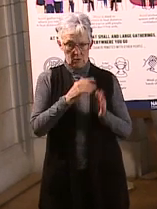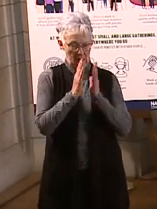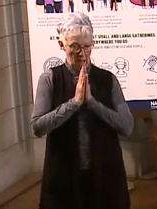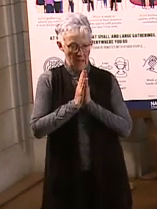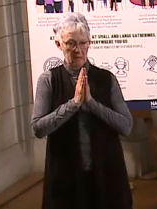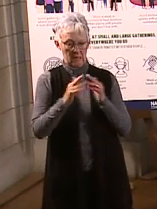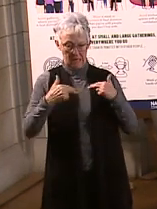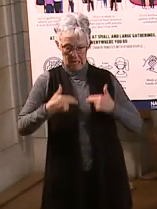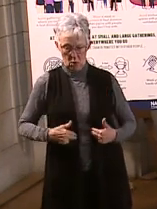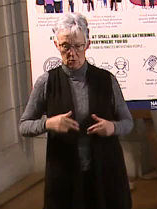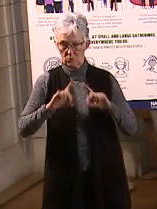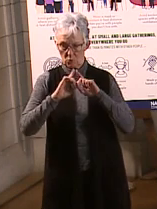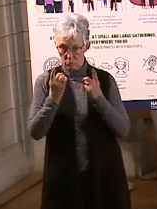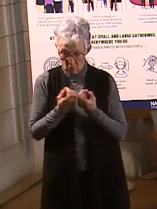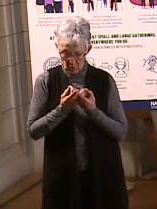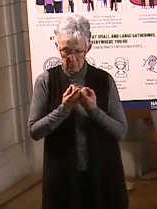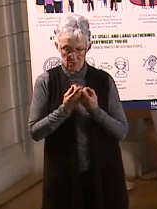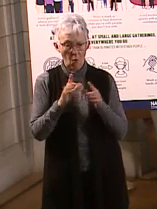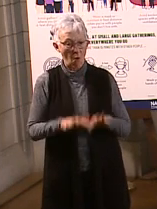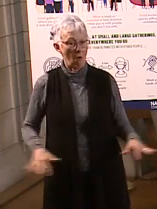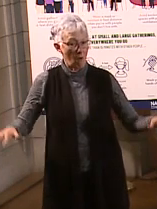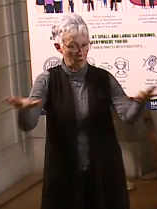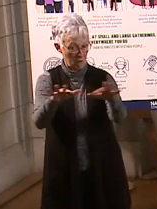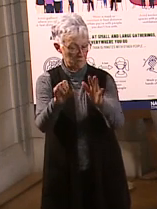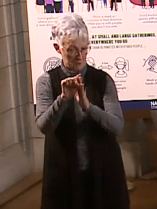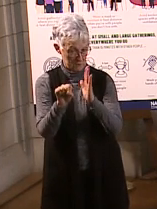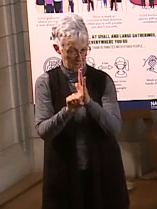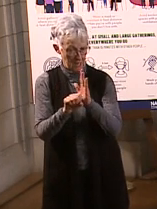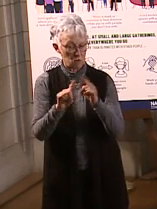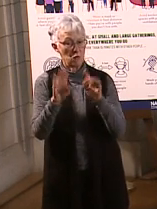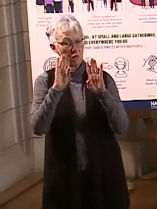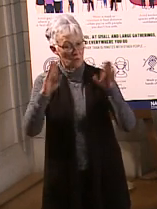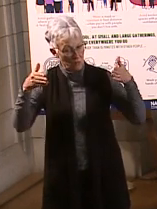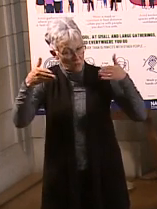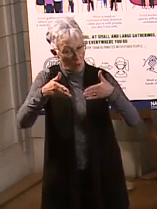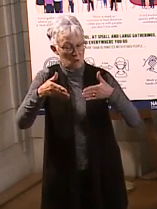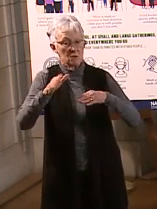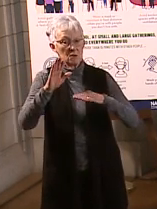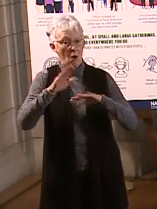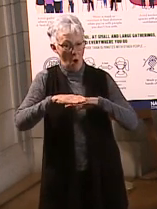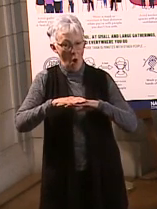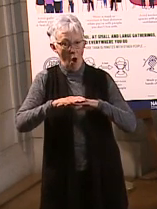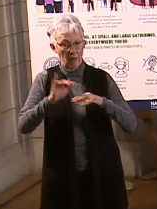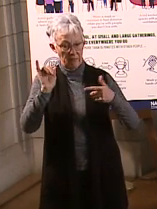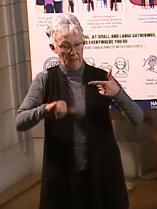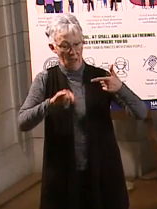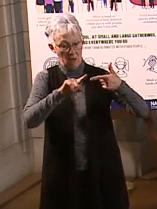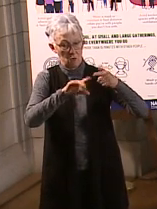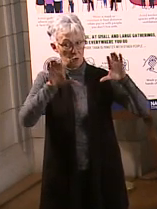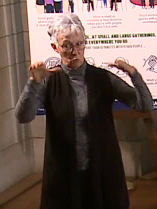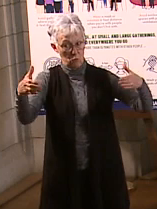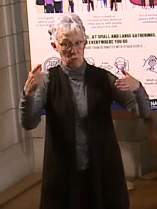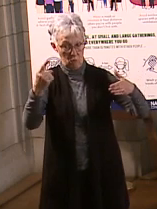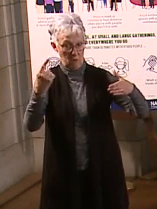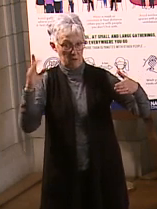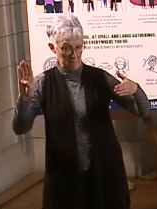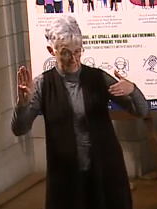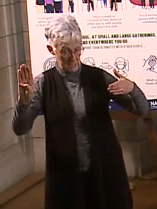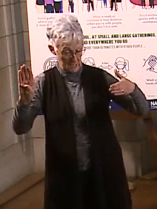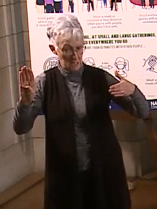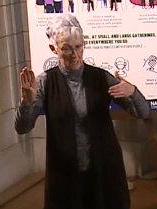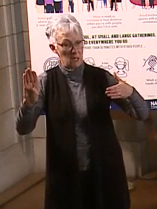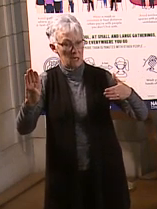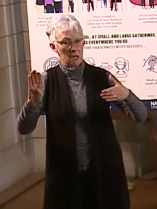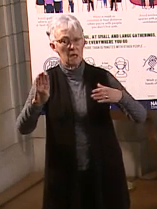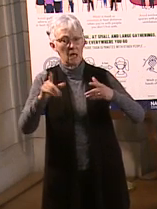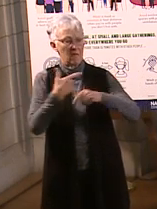directors across the state to really focus on that category. Now, we have given them some latitude, that 10%. And I want to walk through